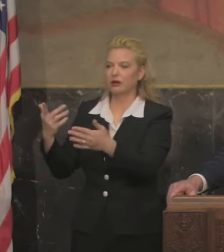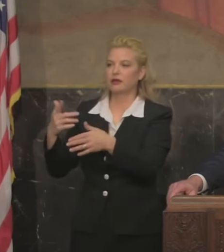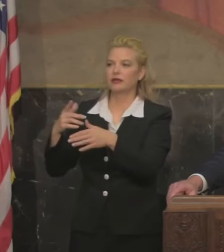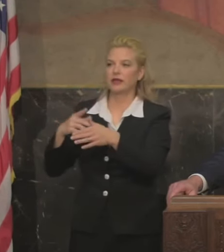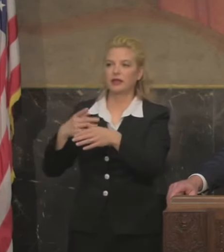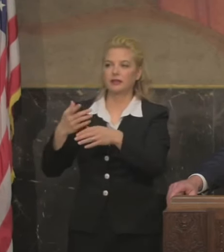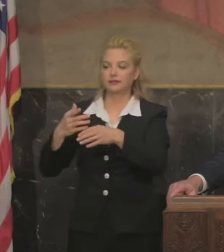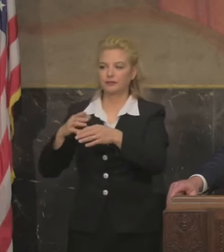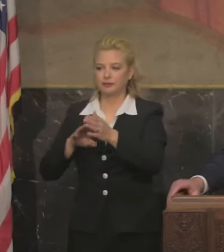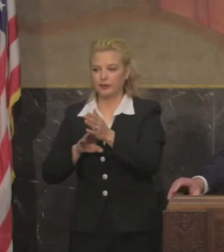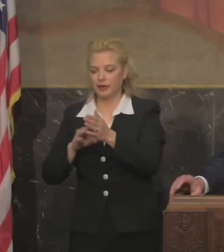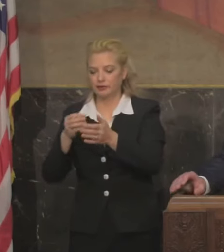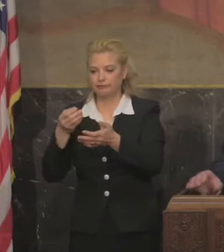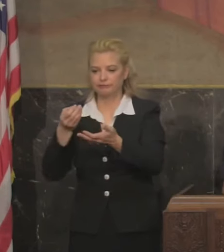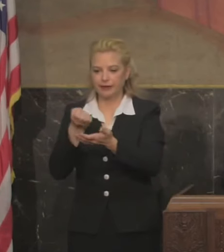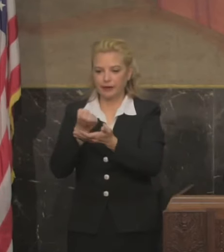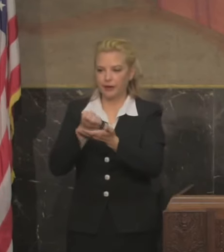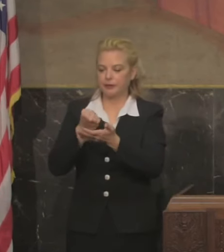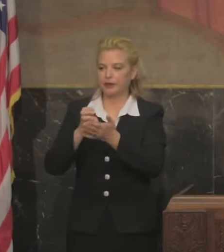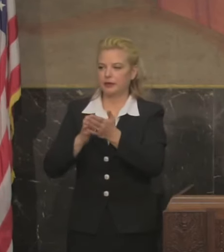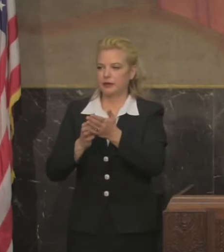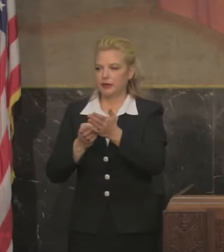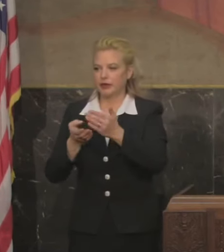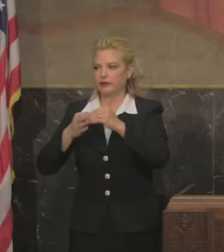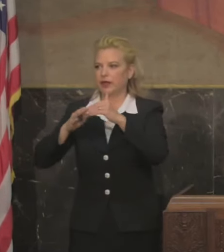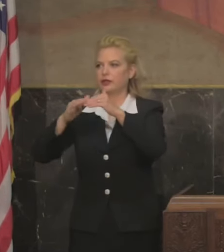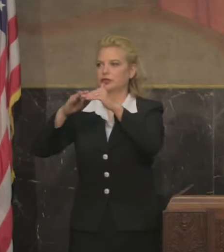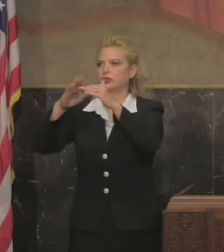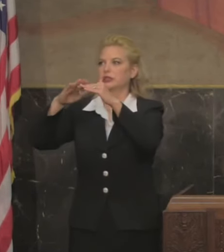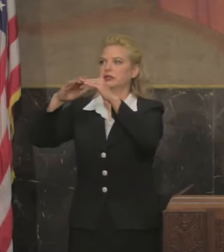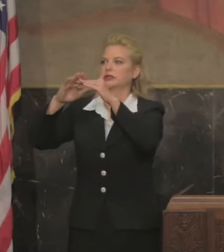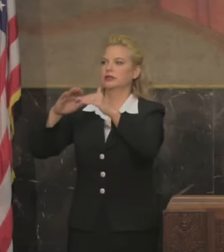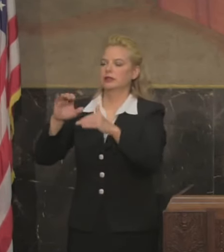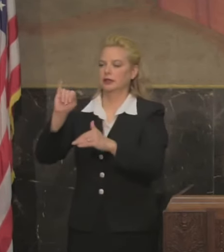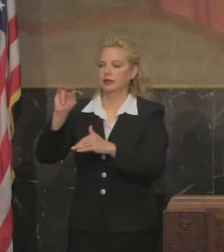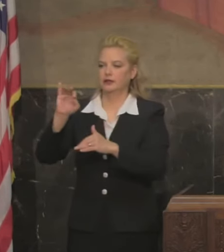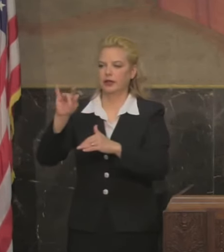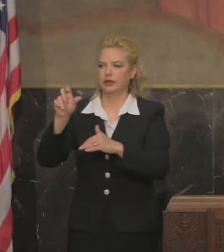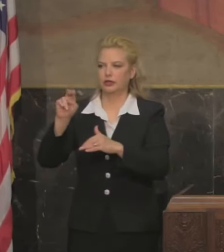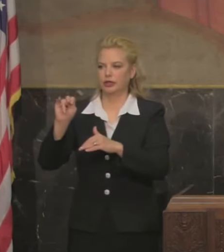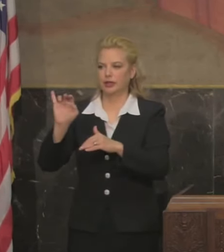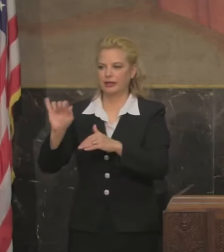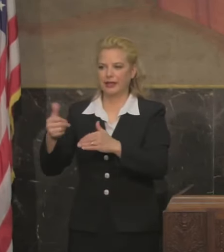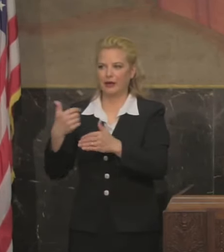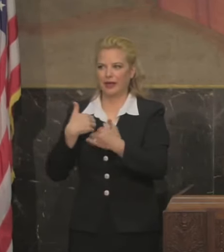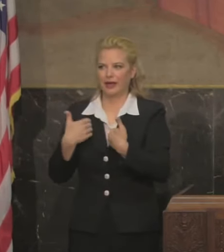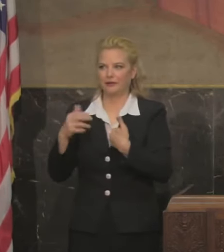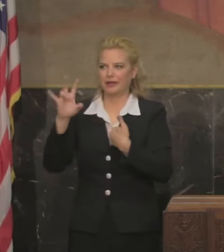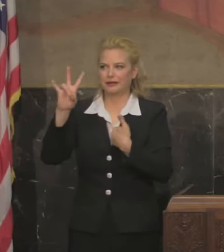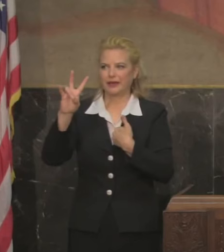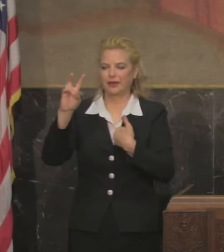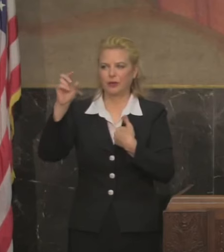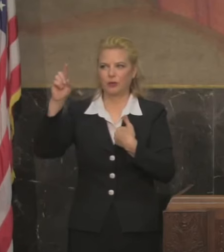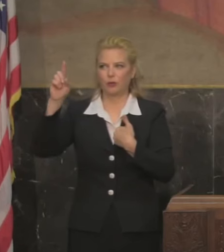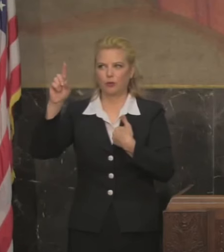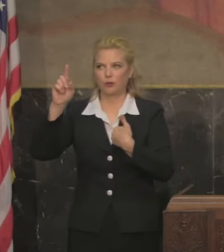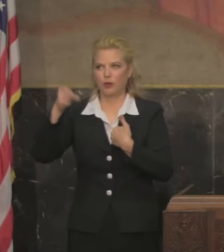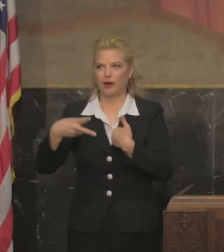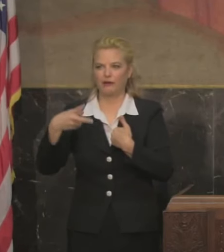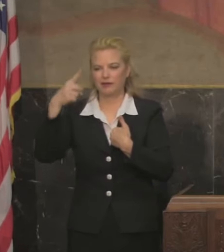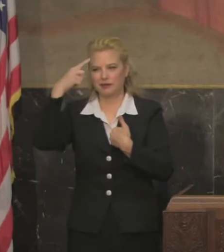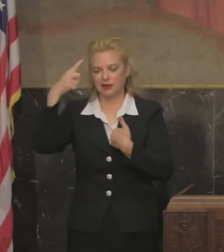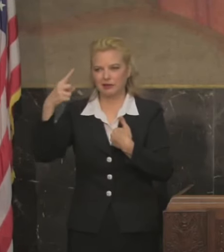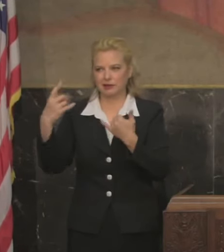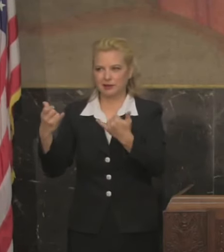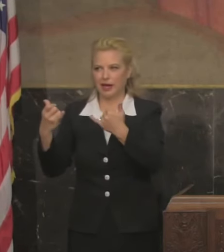has eroded the purchasing power of that gas tax is such that they have 7.5 cents today to do what the